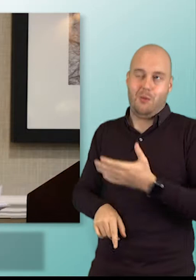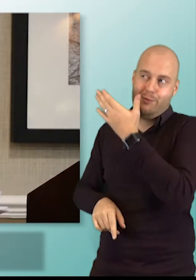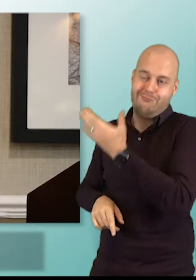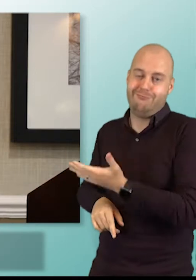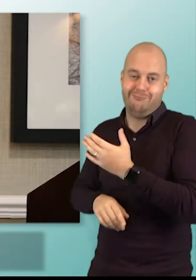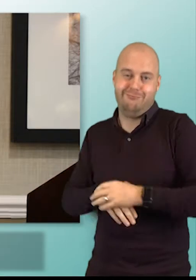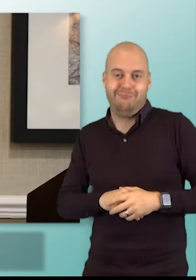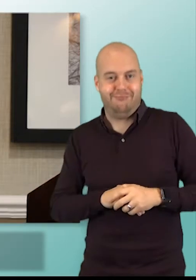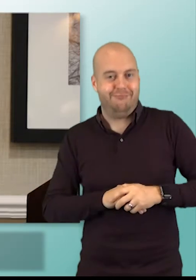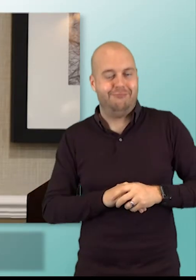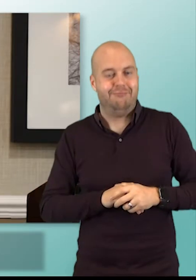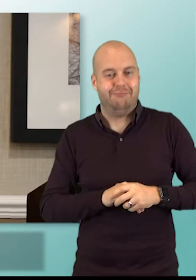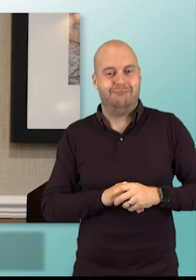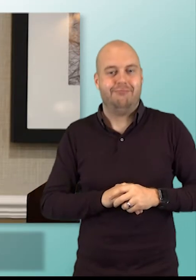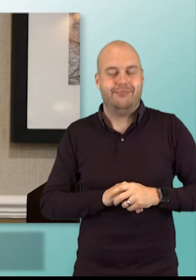the building.